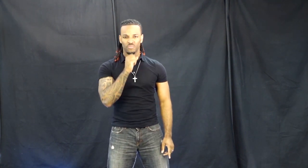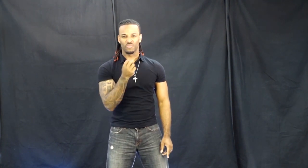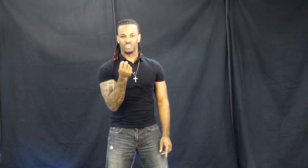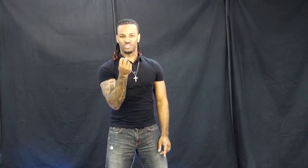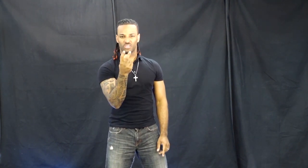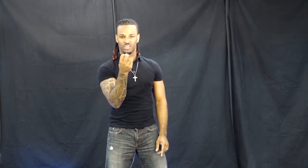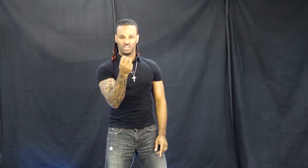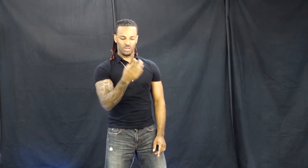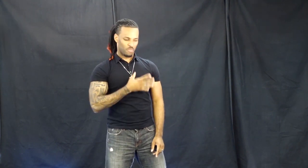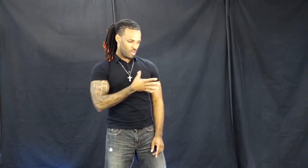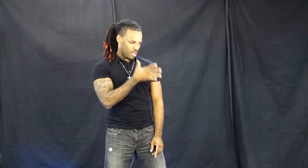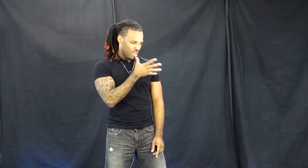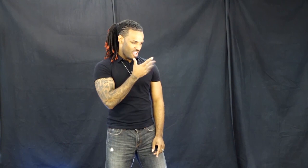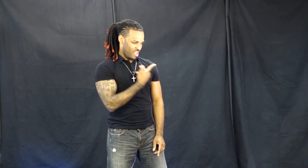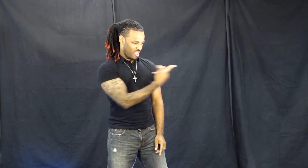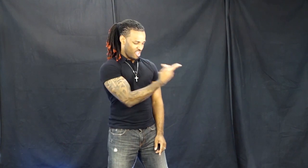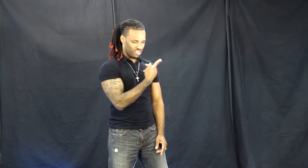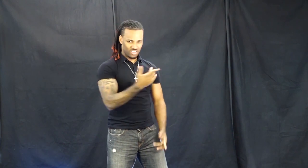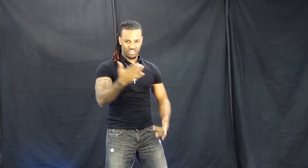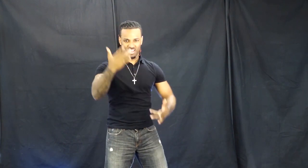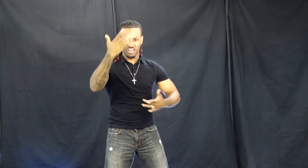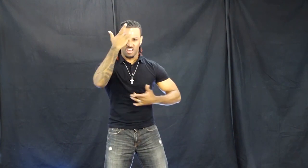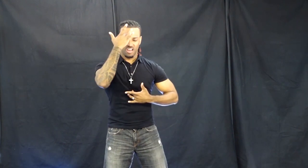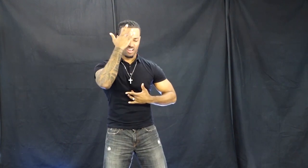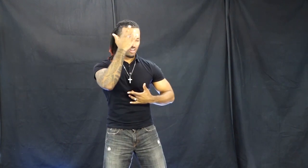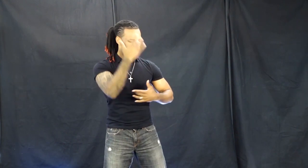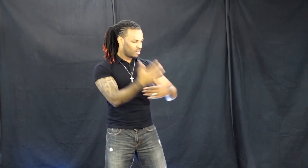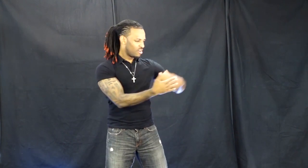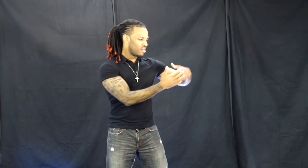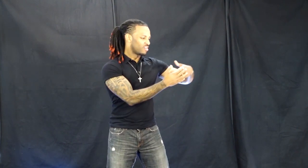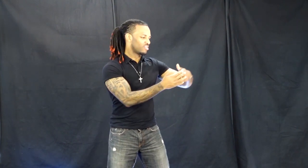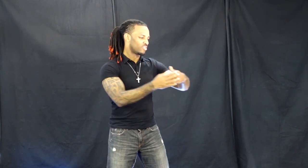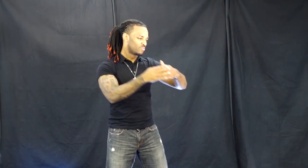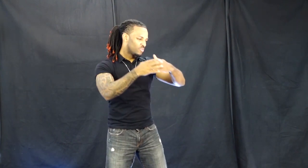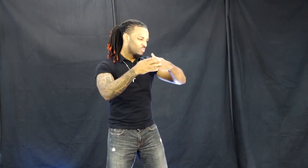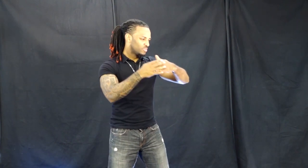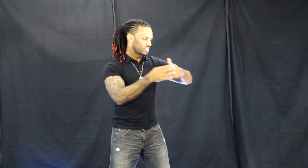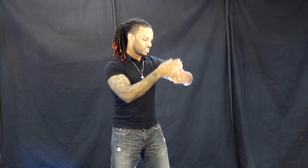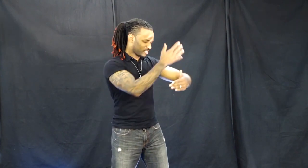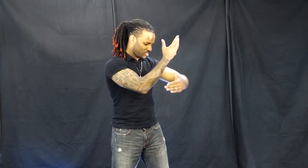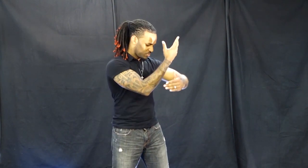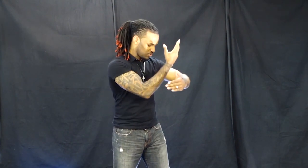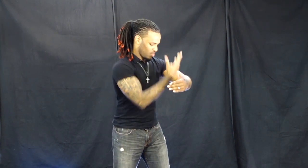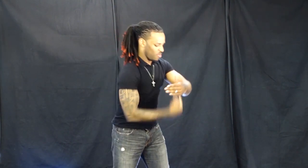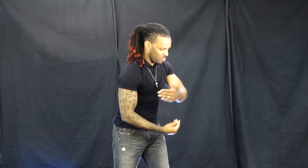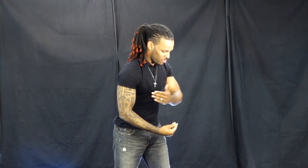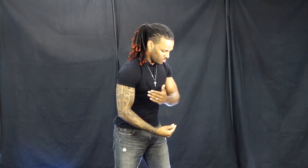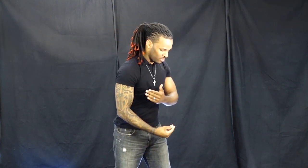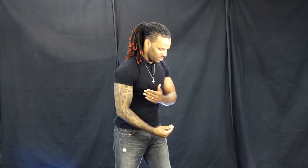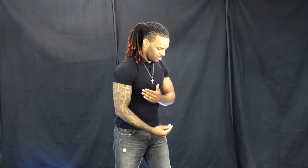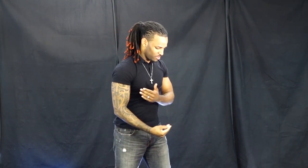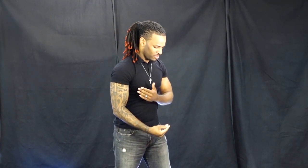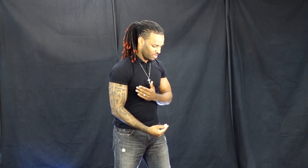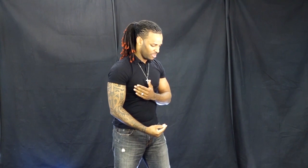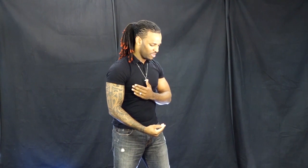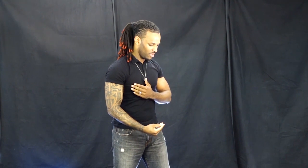I was 12 when my mother died. She was holding me. We were sick and she was holding me.